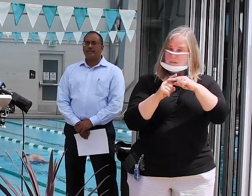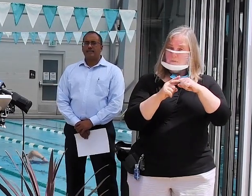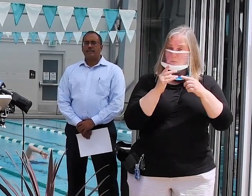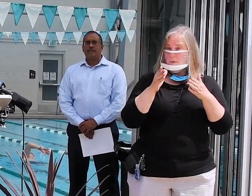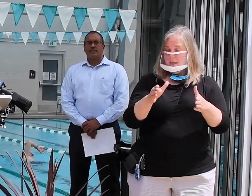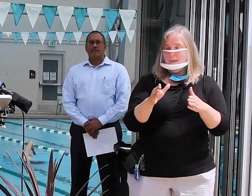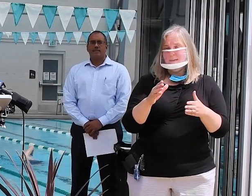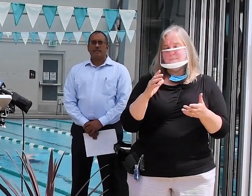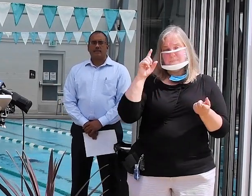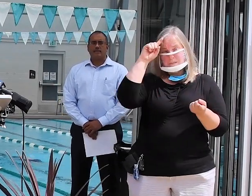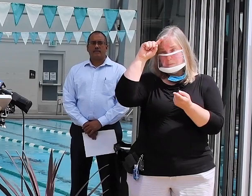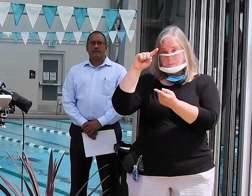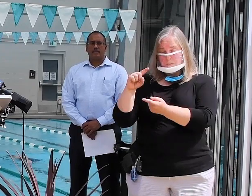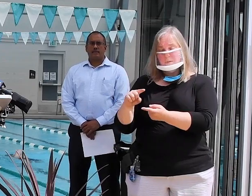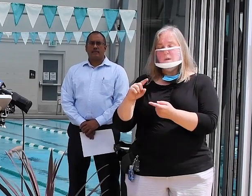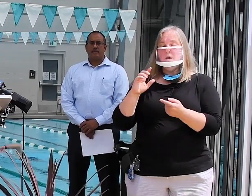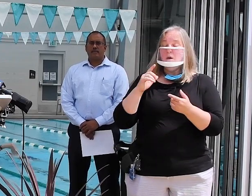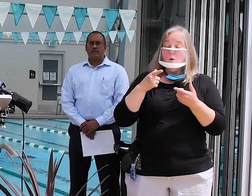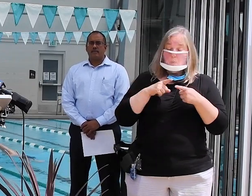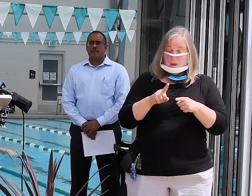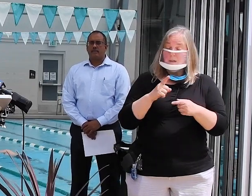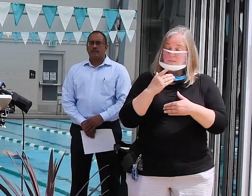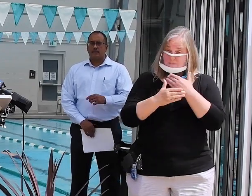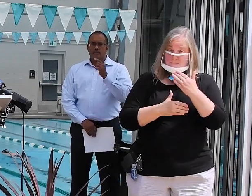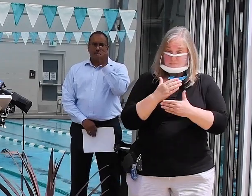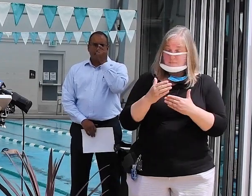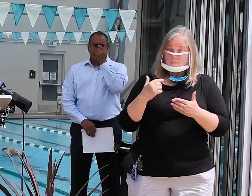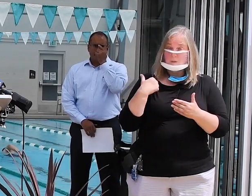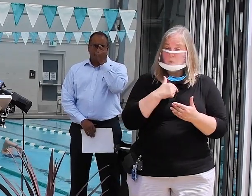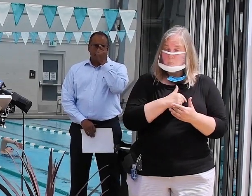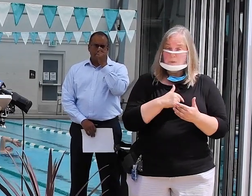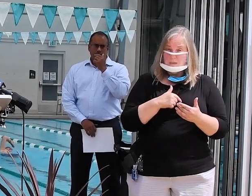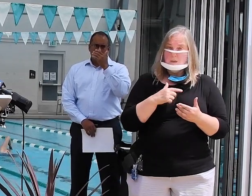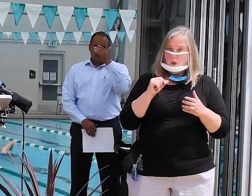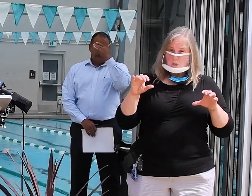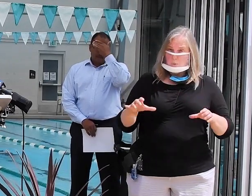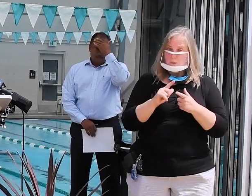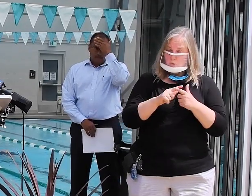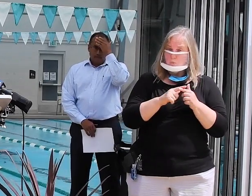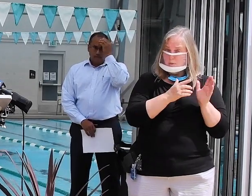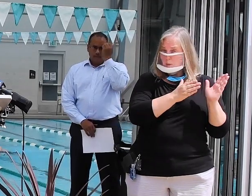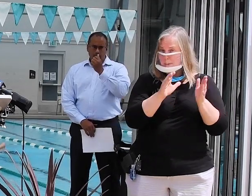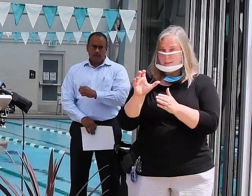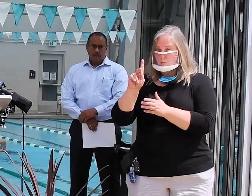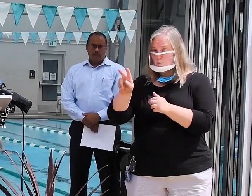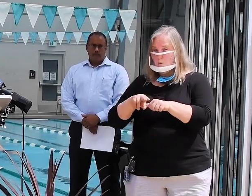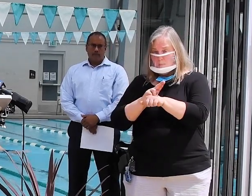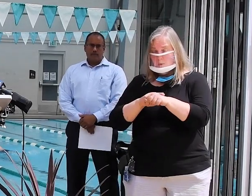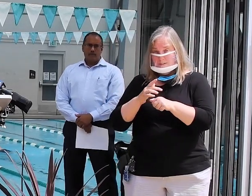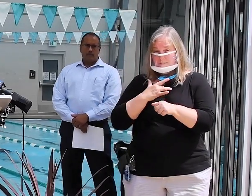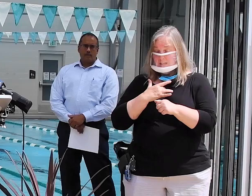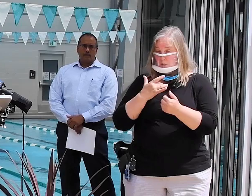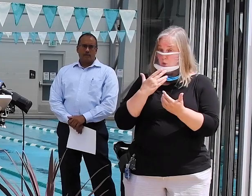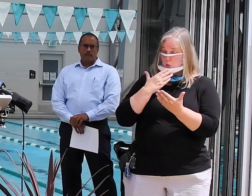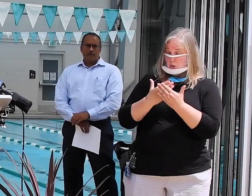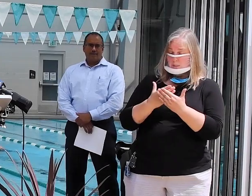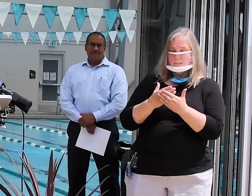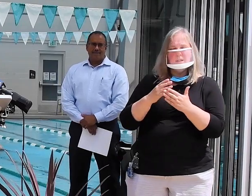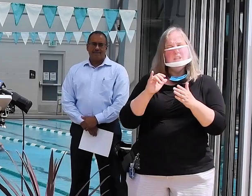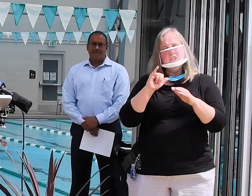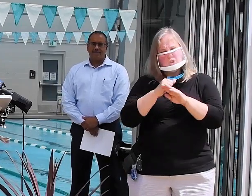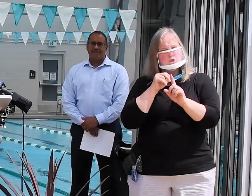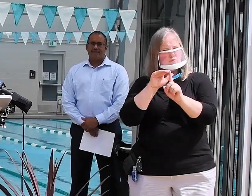the steps we have been able to take to continue to return to normal are encouraging, just a reminder, we still need to think